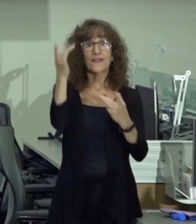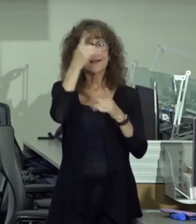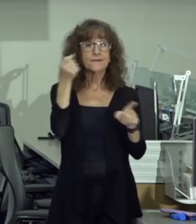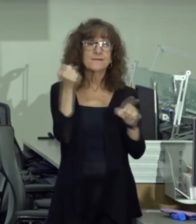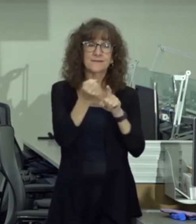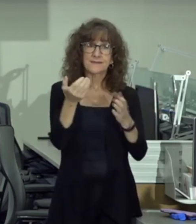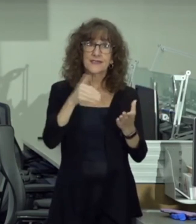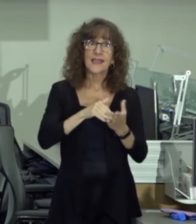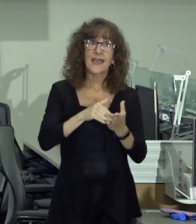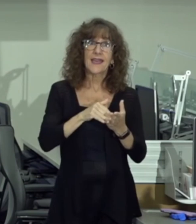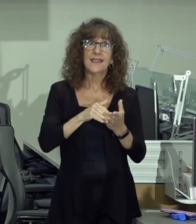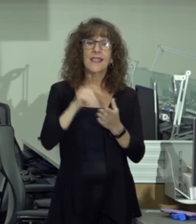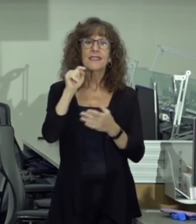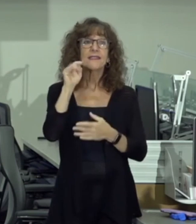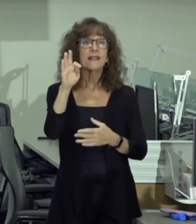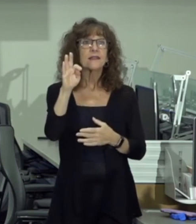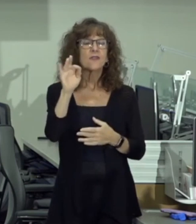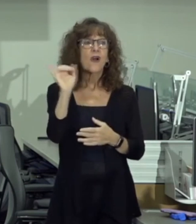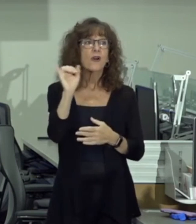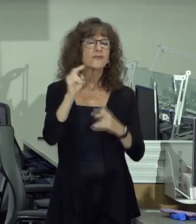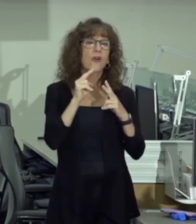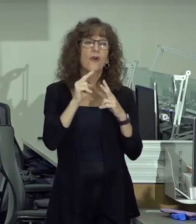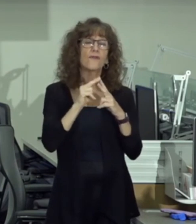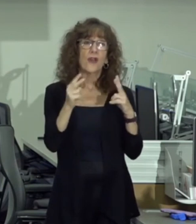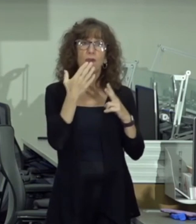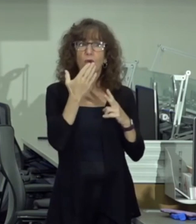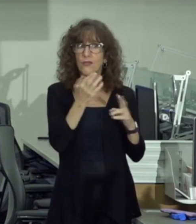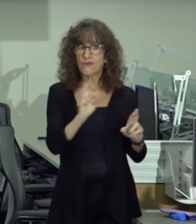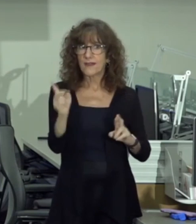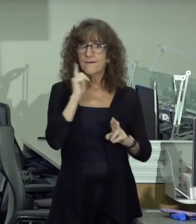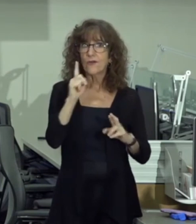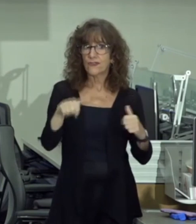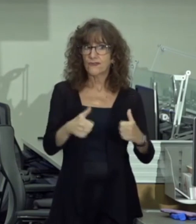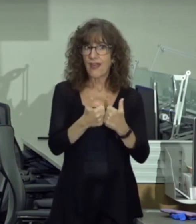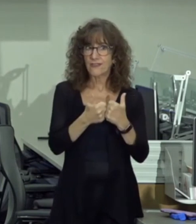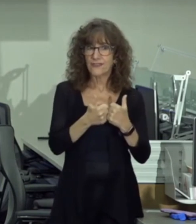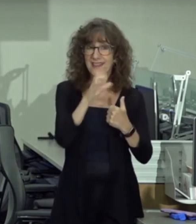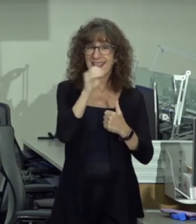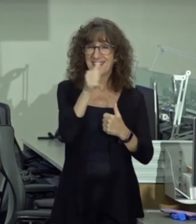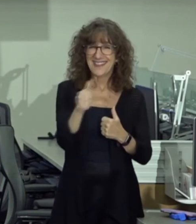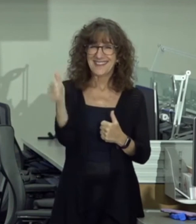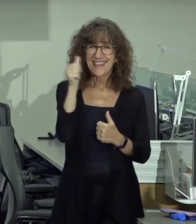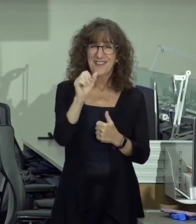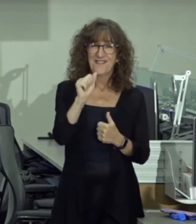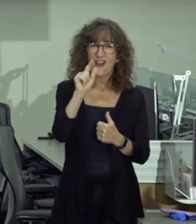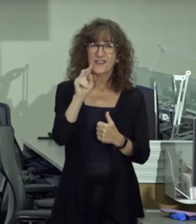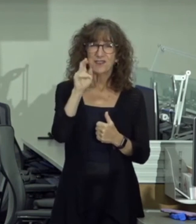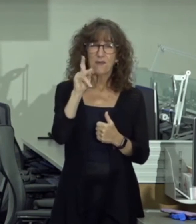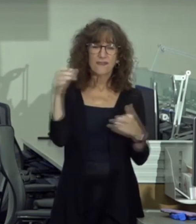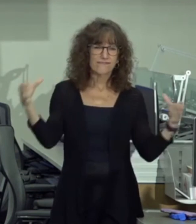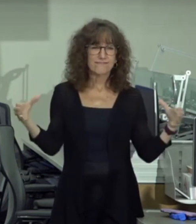returns. This task force is also very well equipped for the challenges ahead. County Executive Alsobrook has